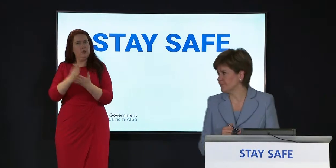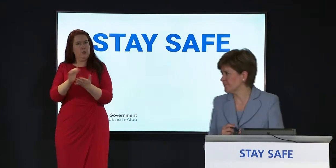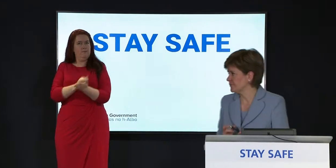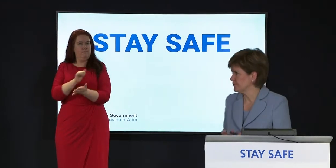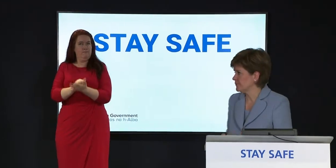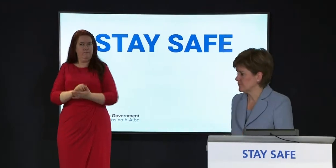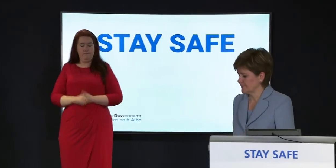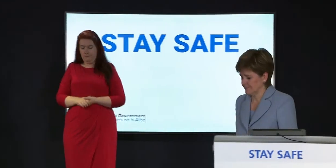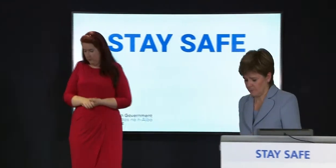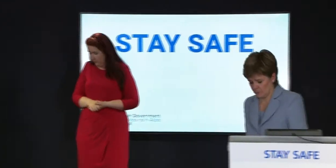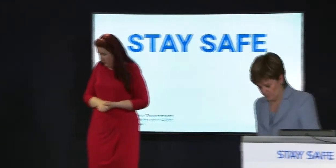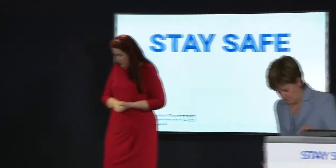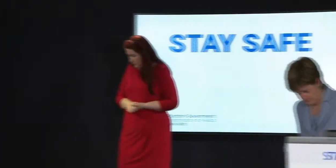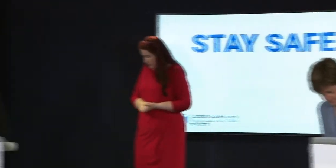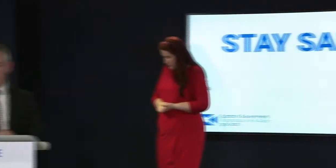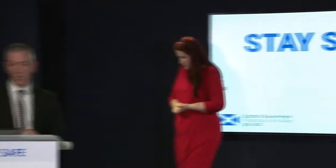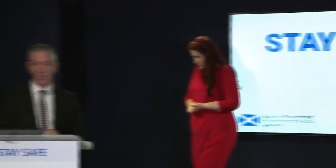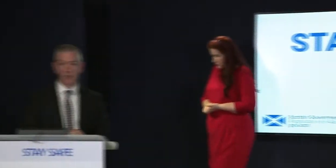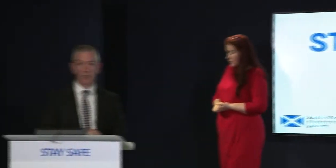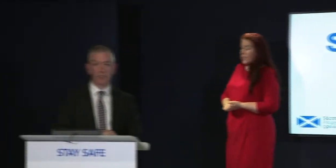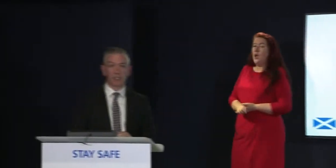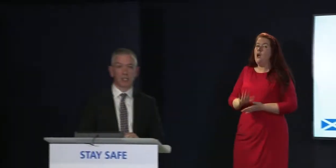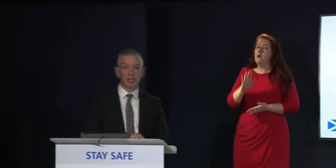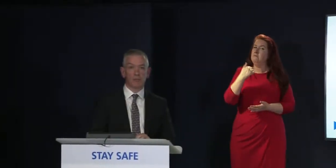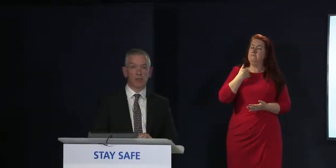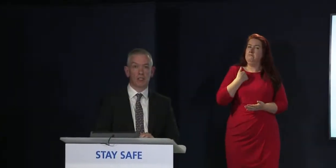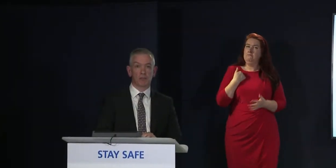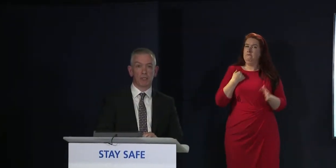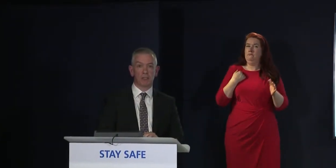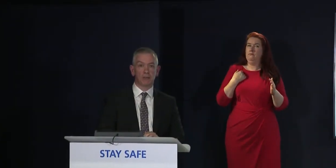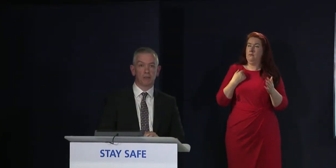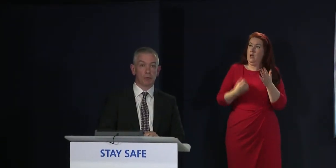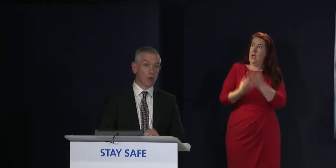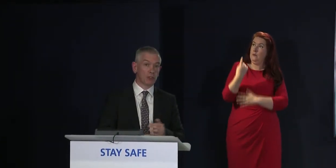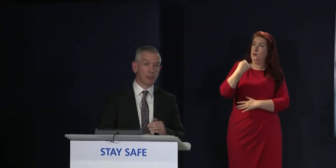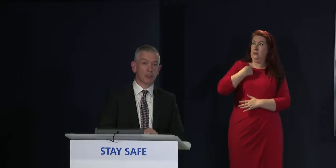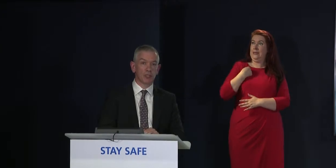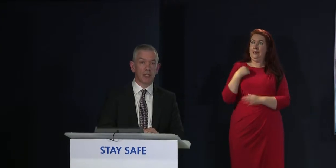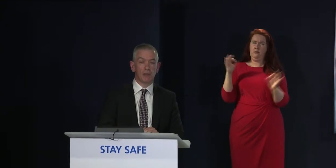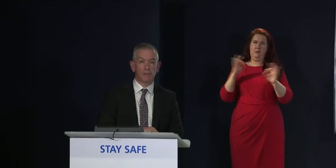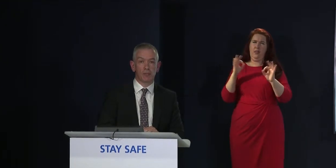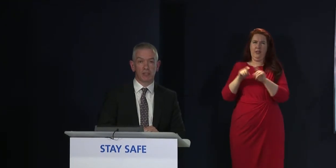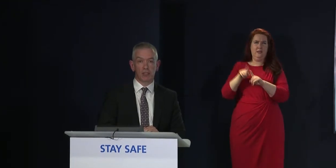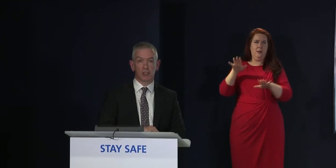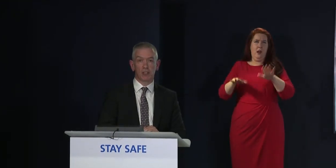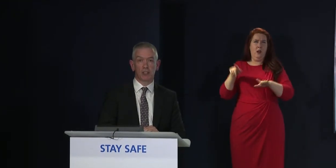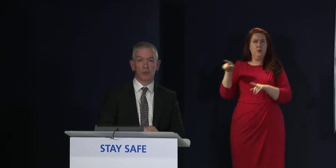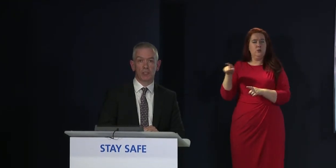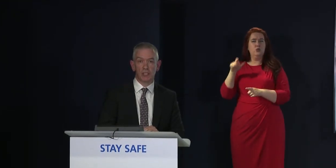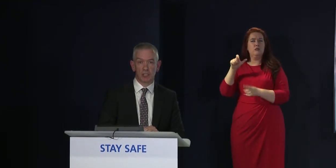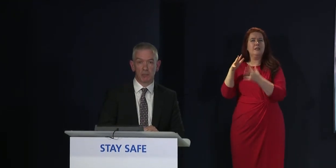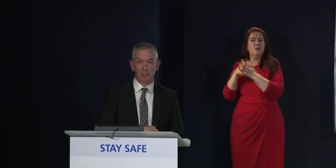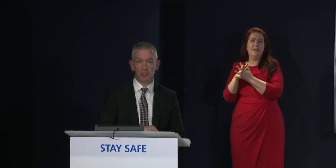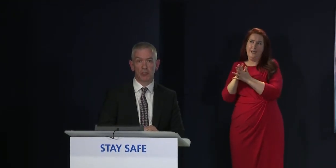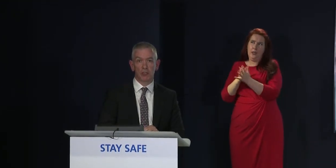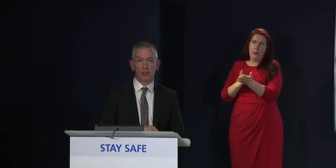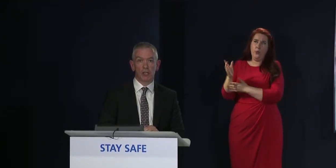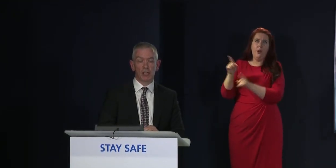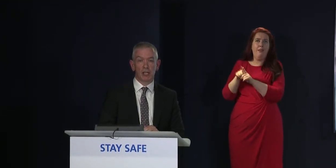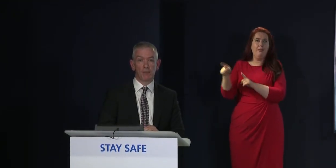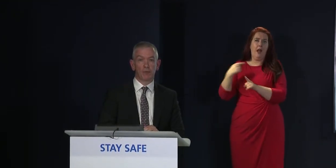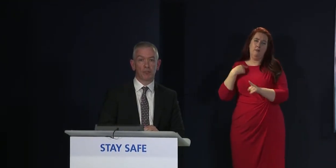judgments. Christine, I've not faced anything like has been reported that Chris Whitty